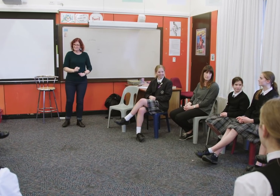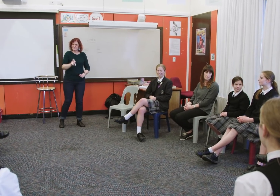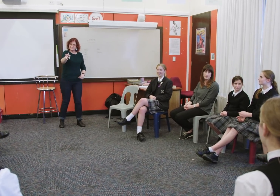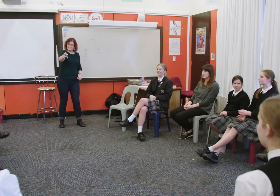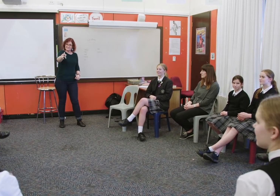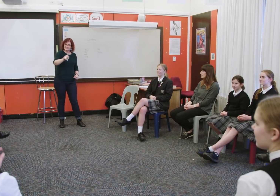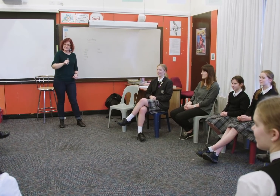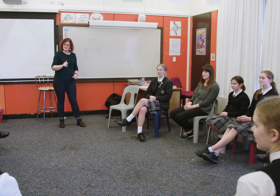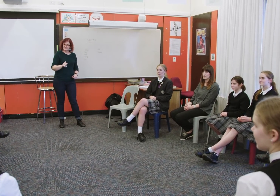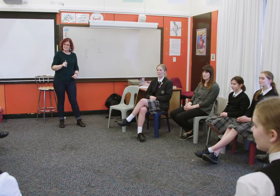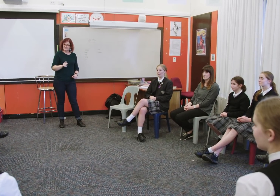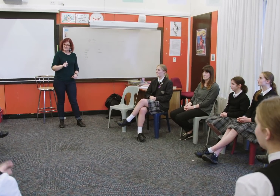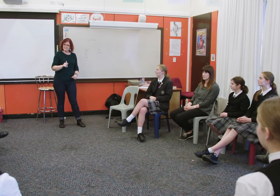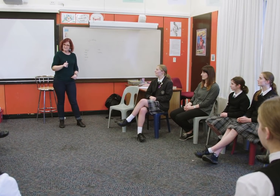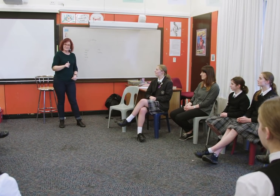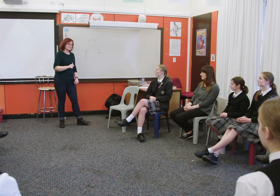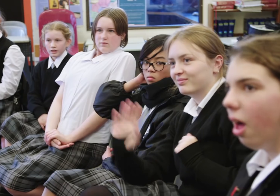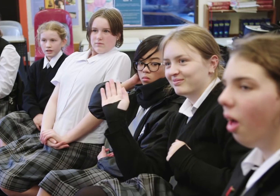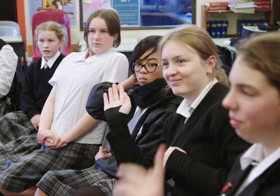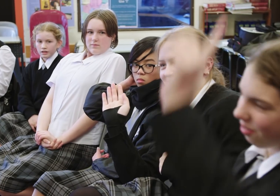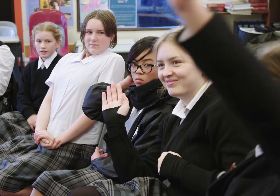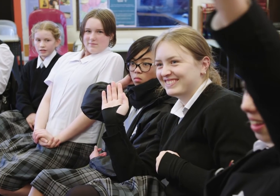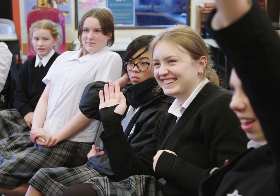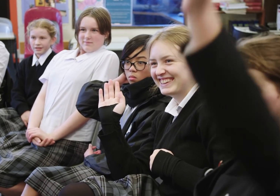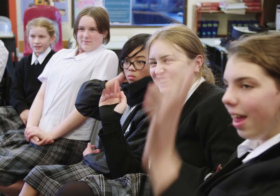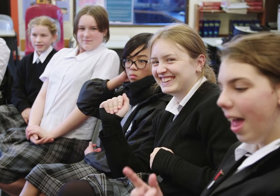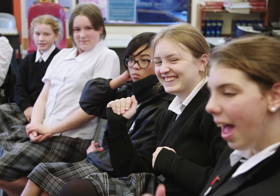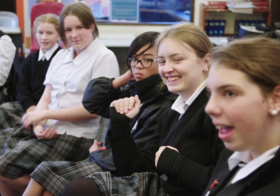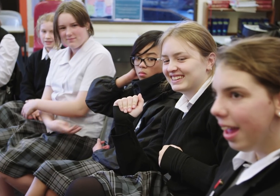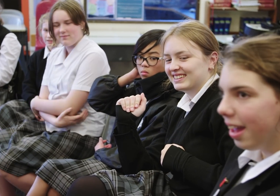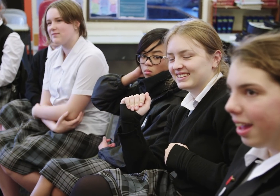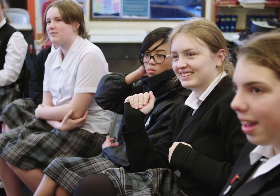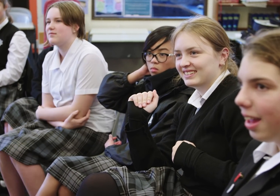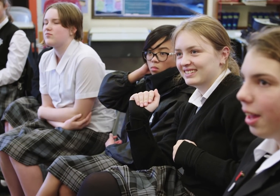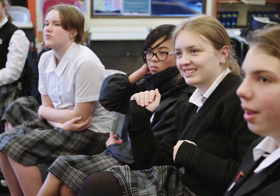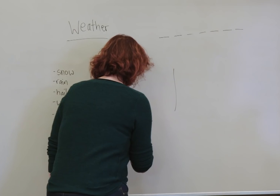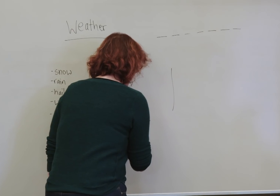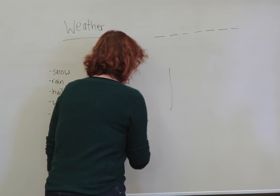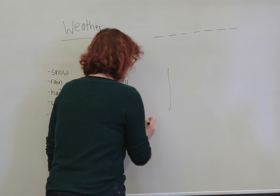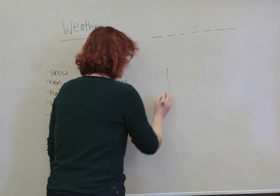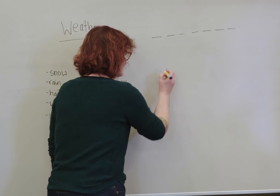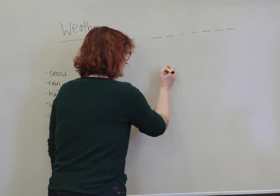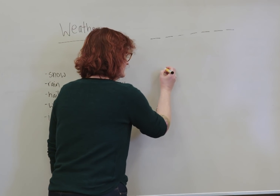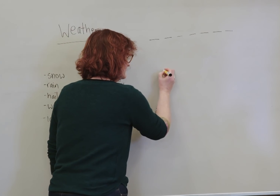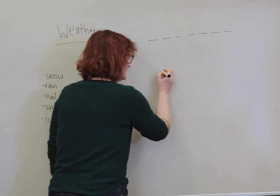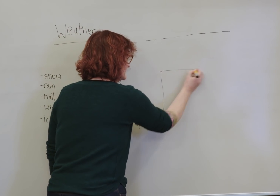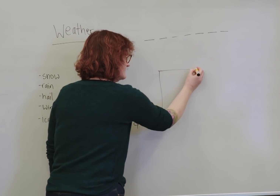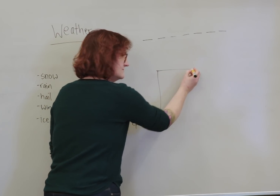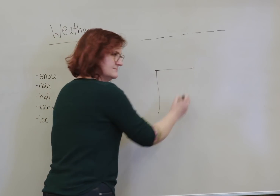night classes. Then I set myself a challenge of coming up with a public way of sharing with Zoe the fact that I had